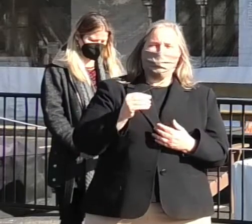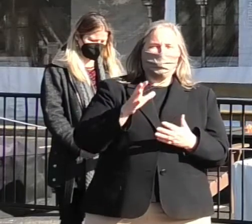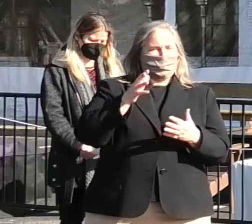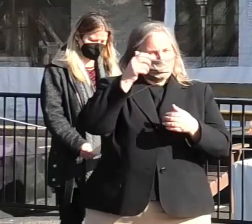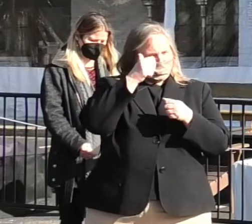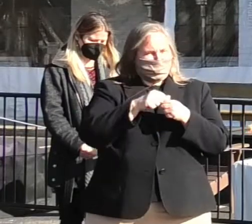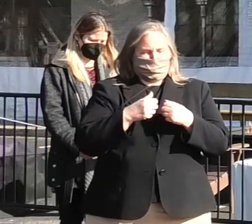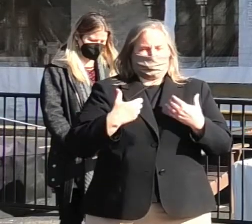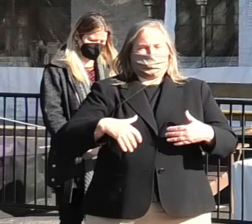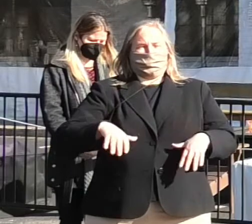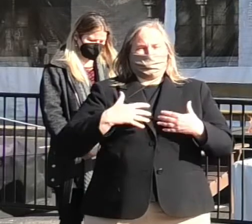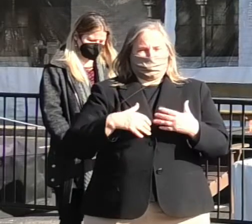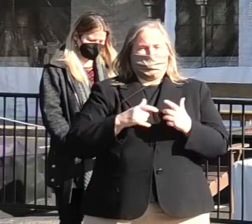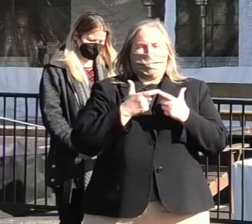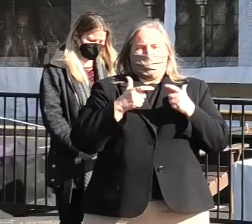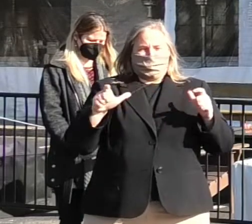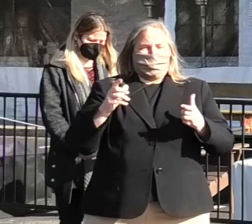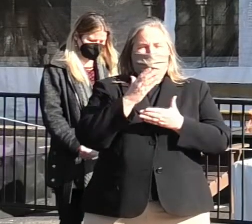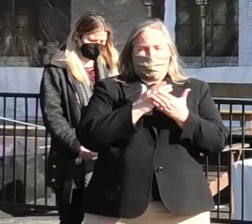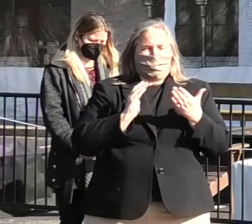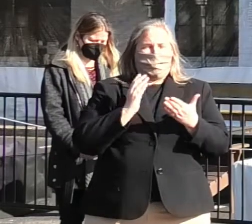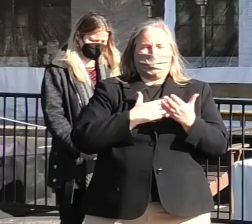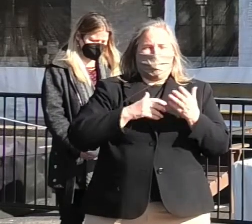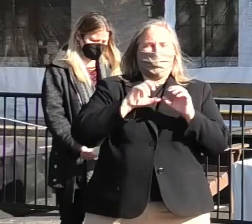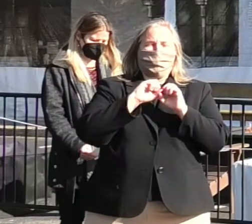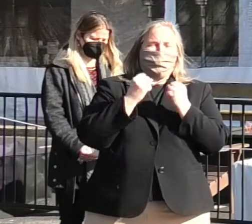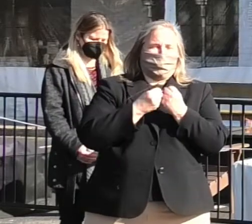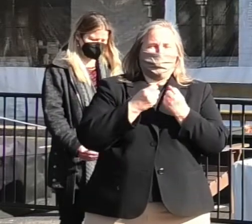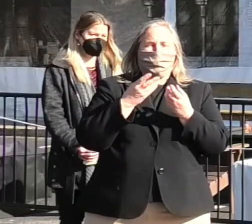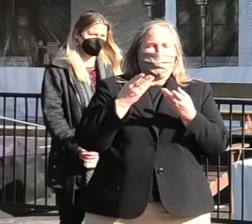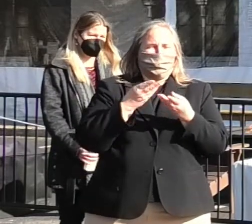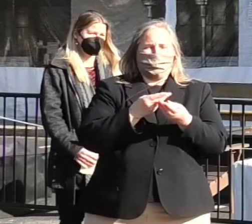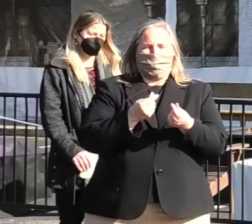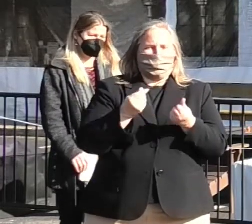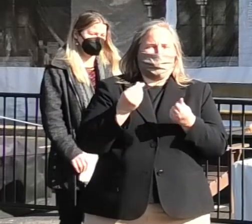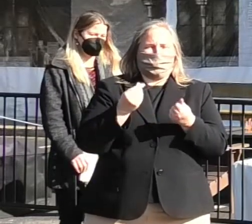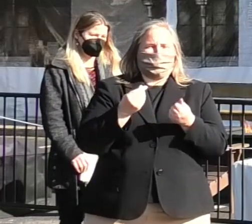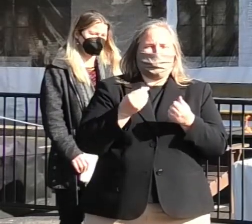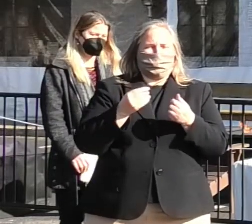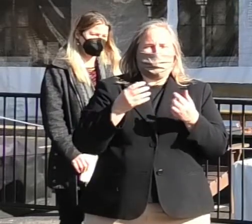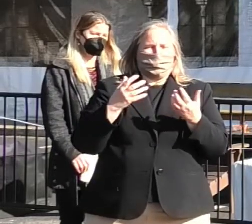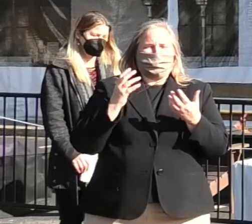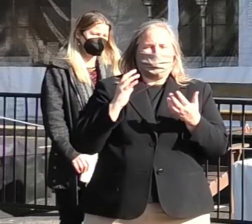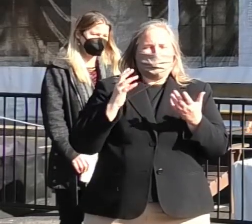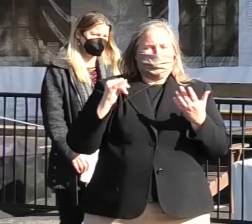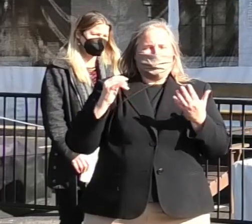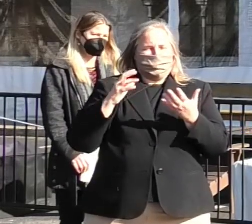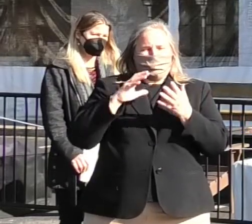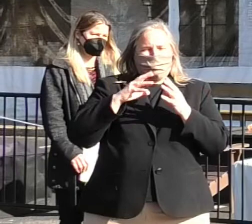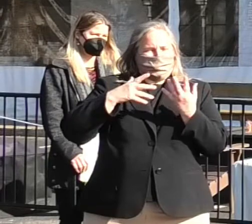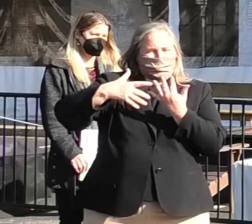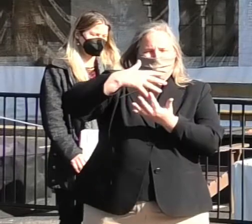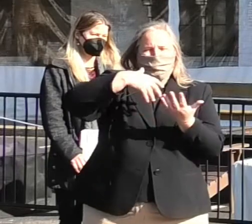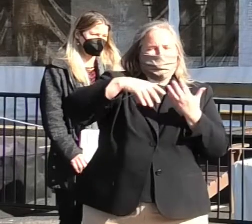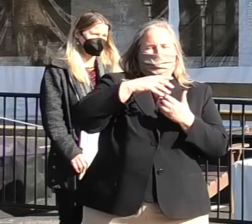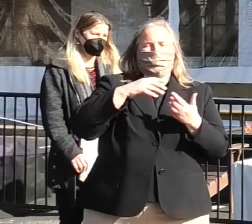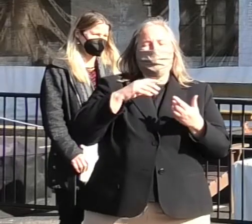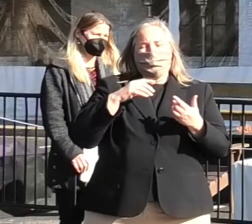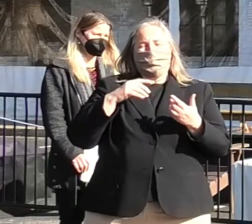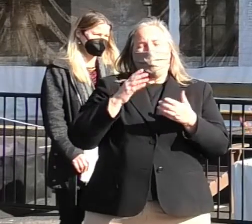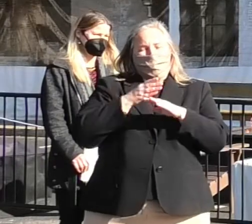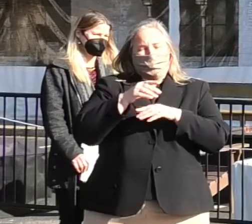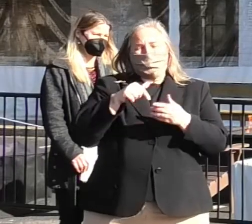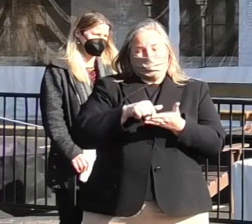what a huge part of our sort of social fabric they are this week and even after restaurant weekends.